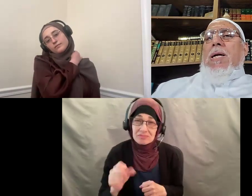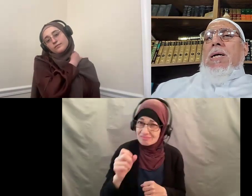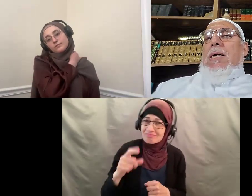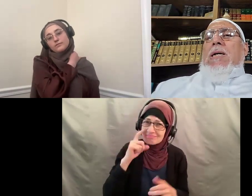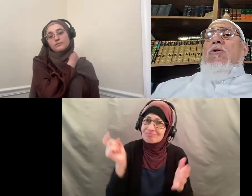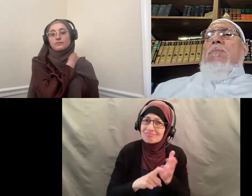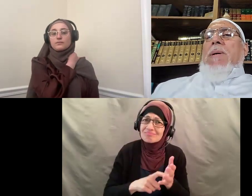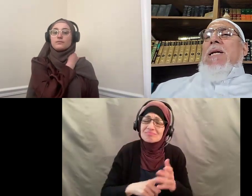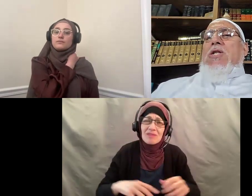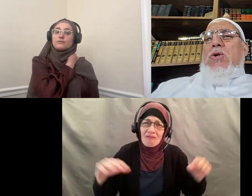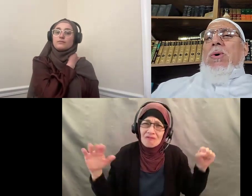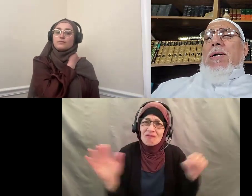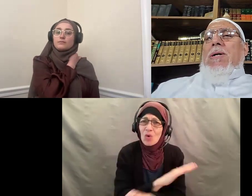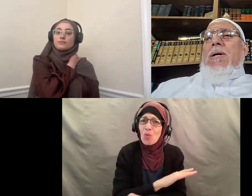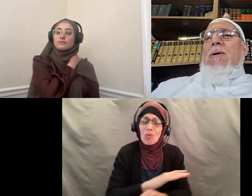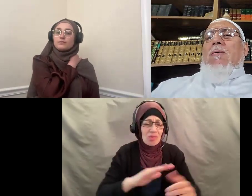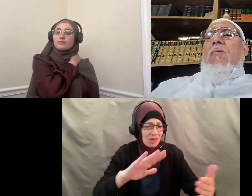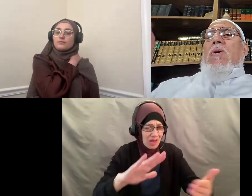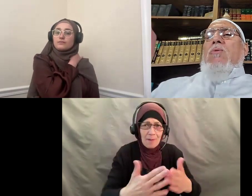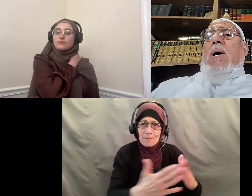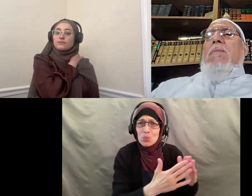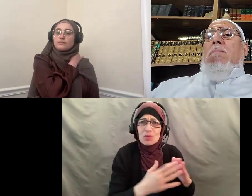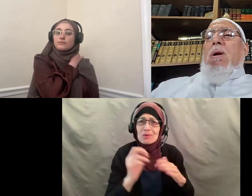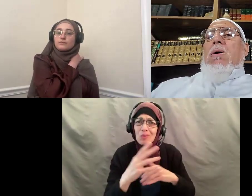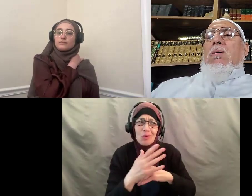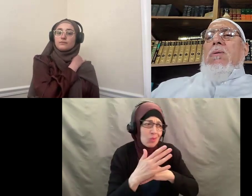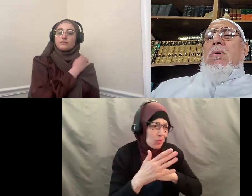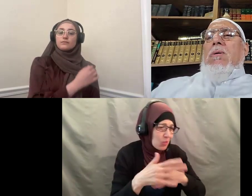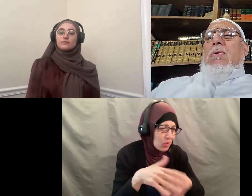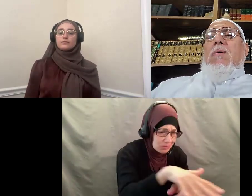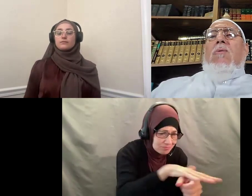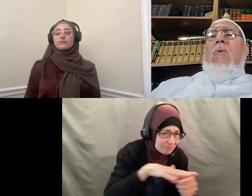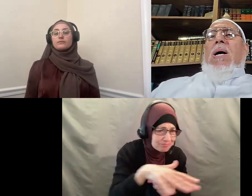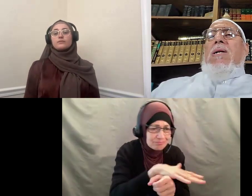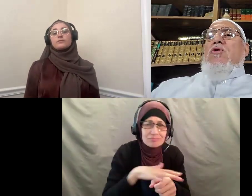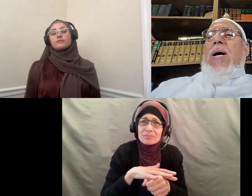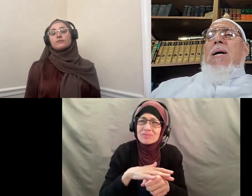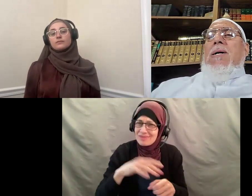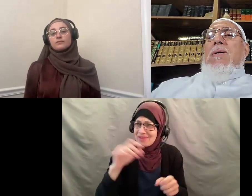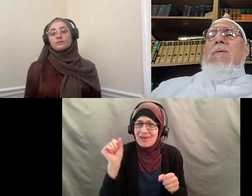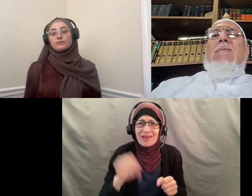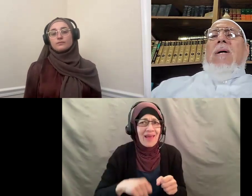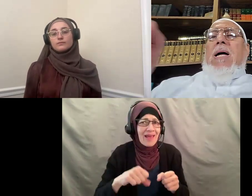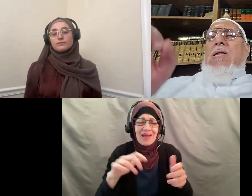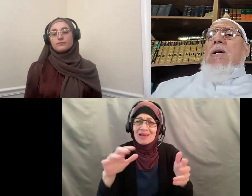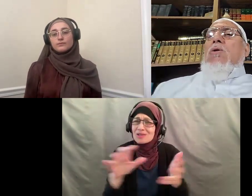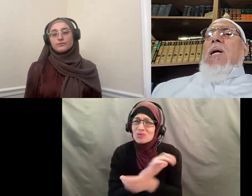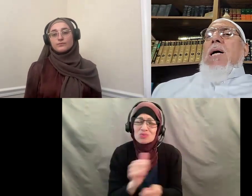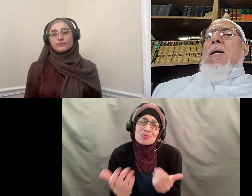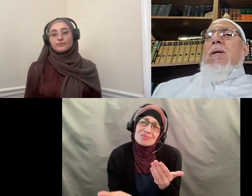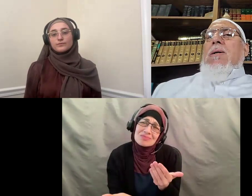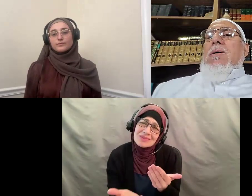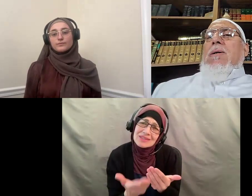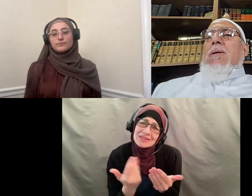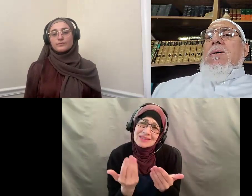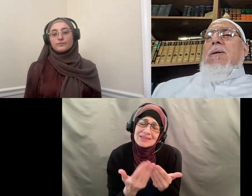community could be destroyed with one blow one strike, and they are all